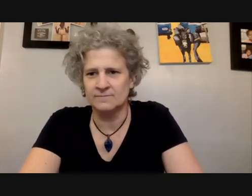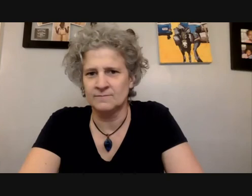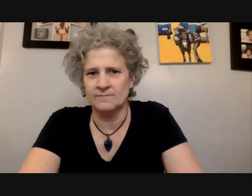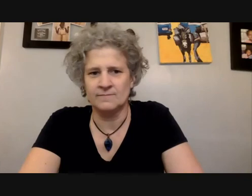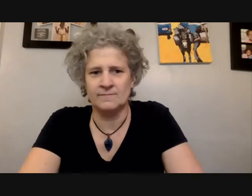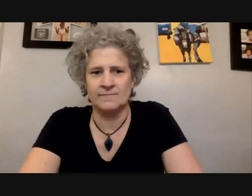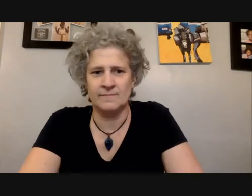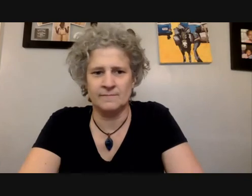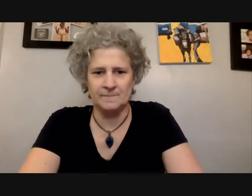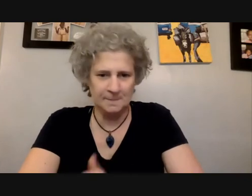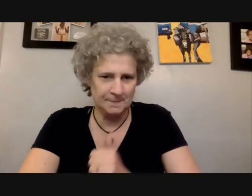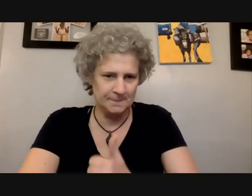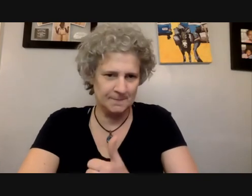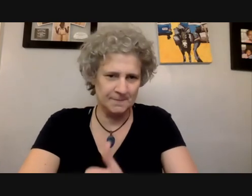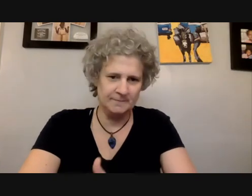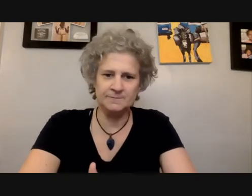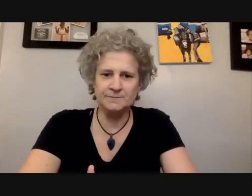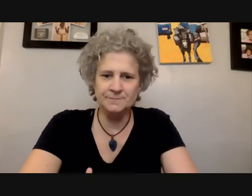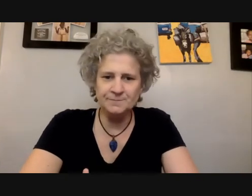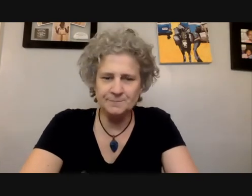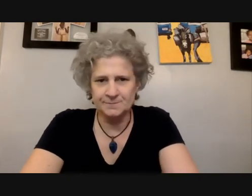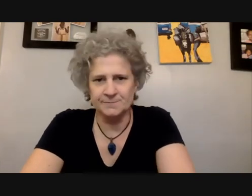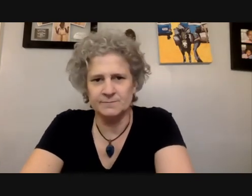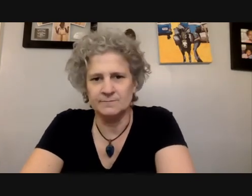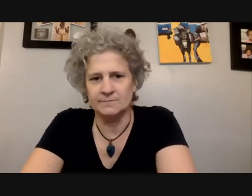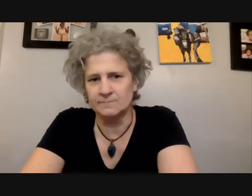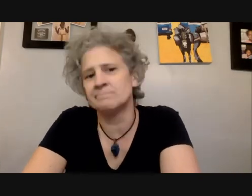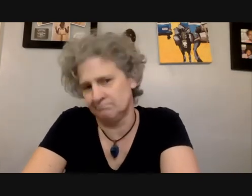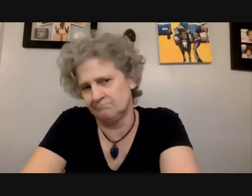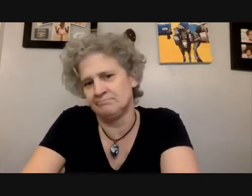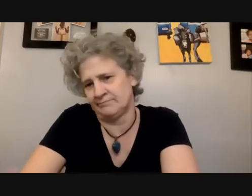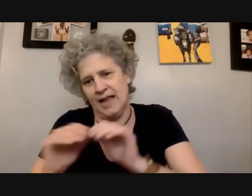tonight's webinar. Next slide, please.